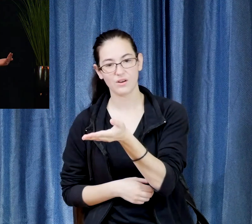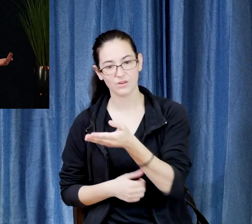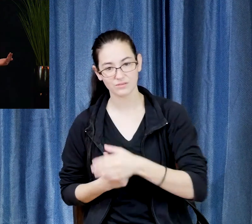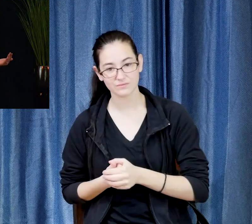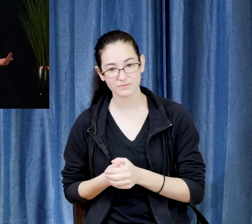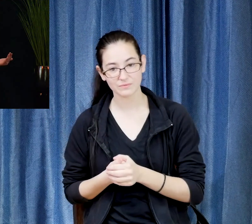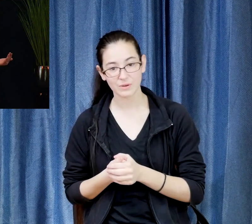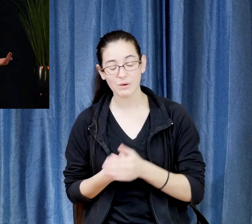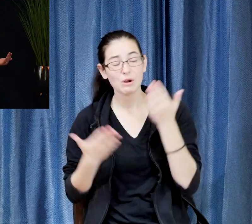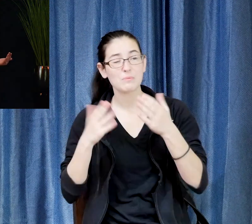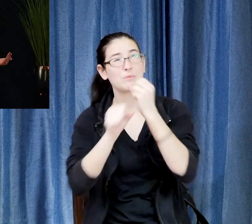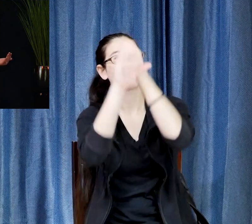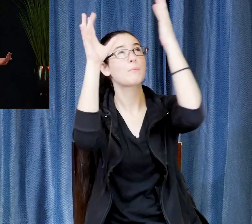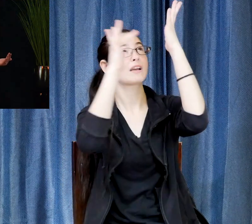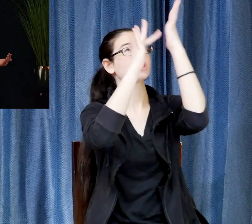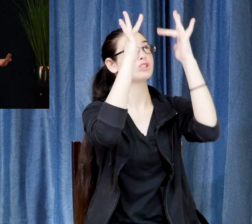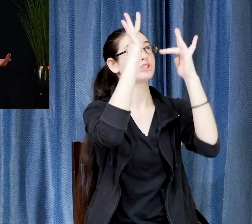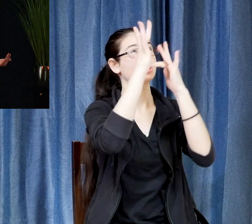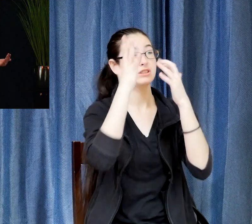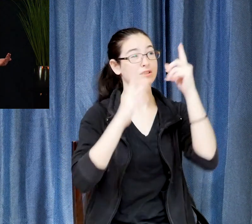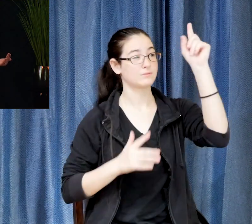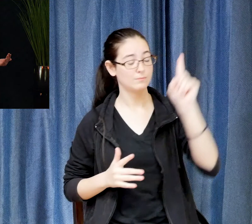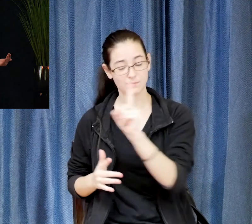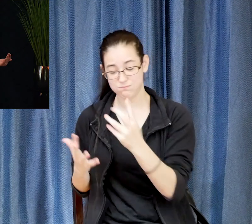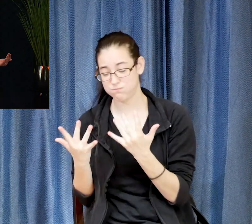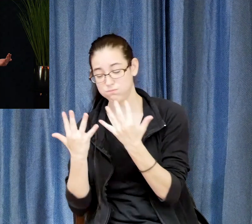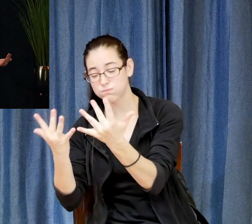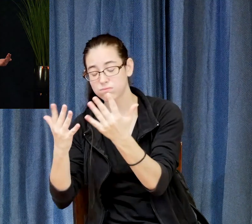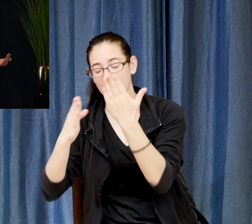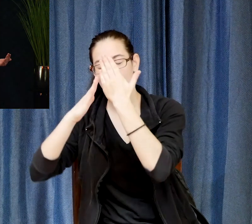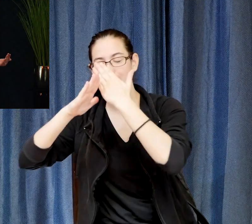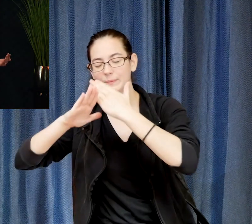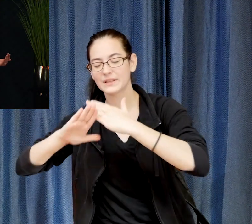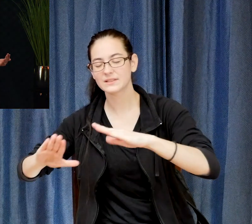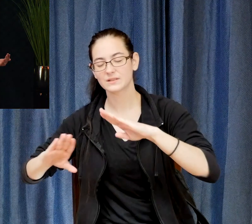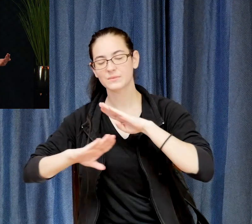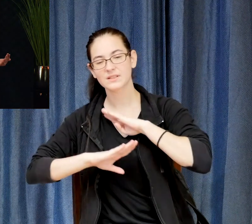Or Jesus walking through the flames, whispering, "Peace, be still."